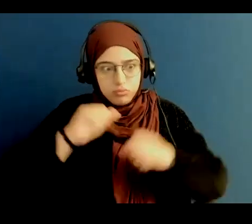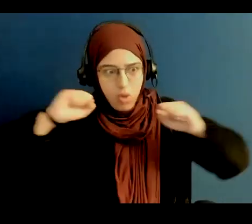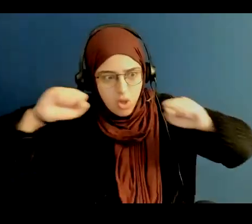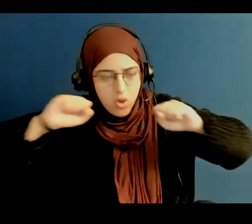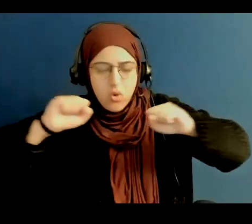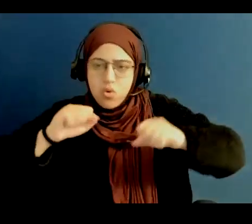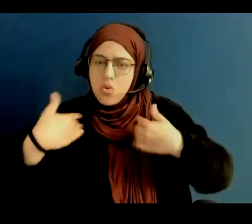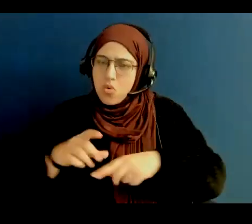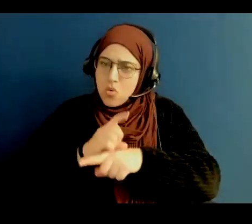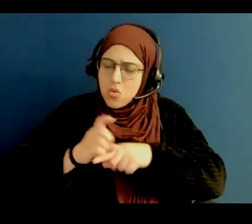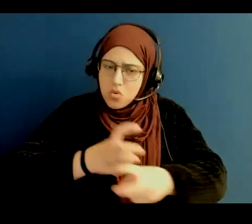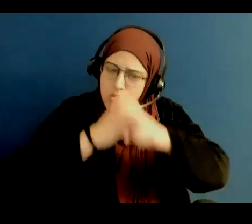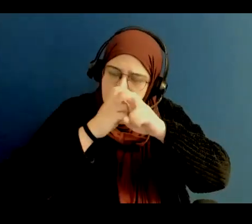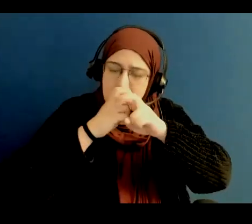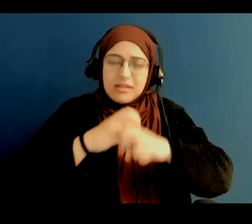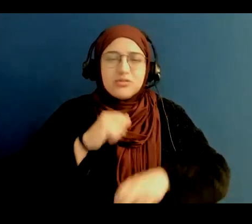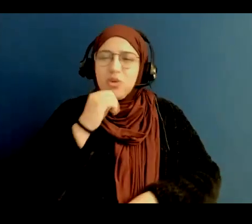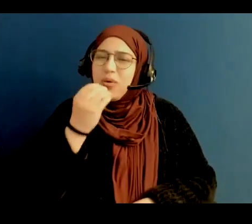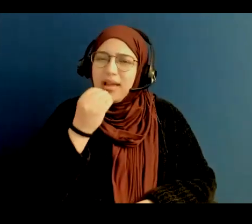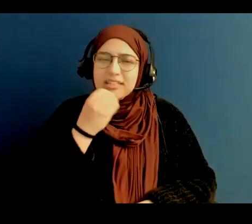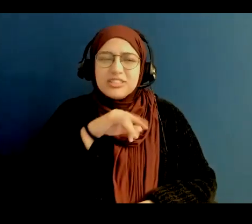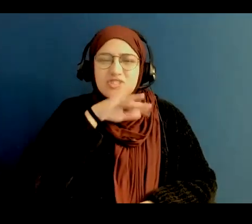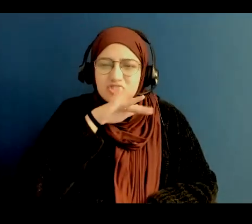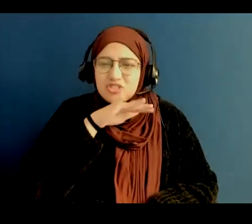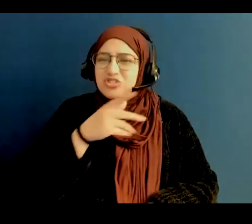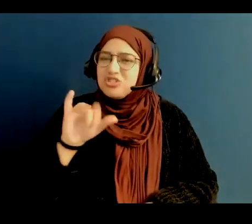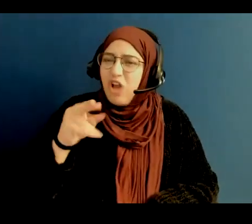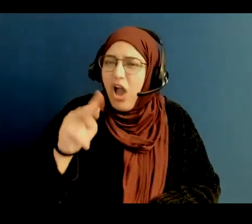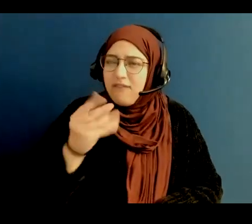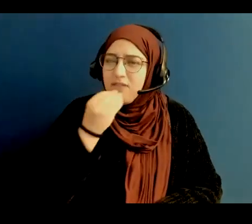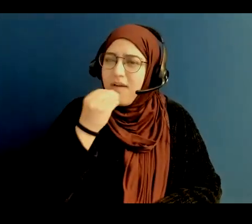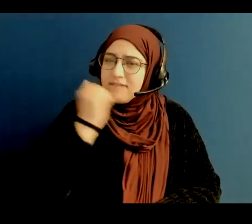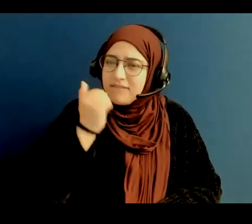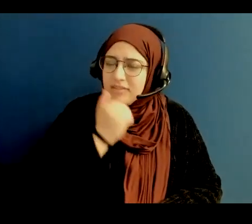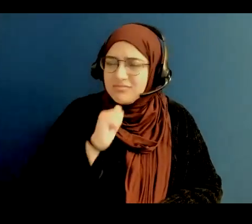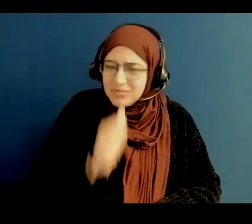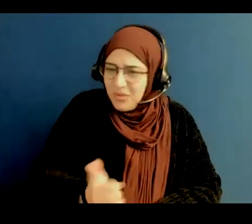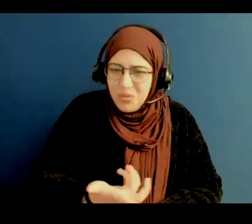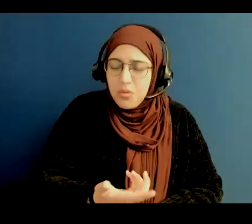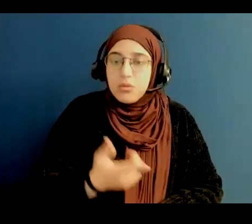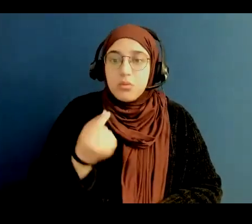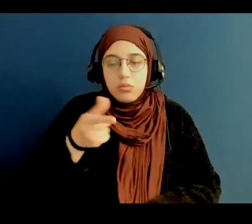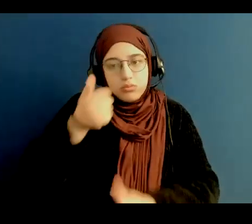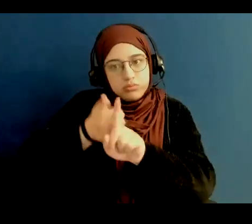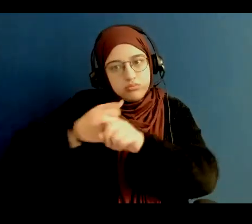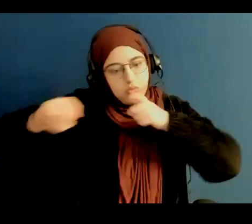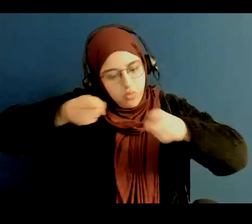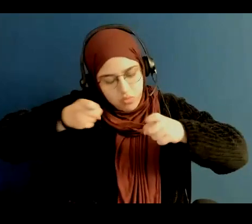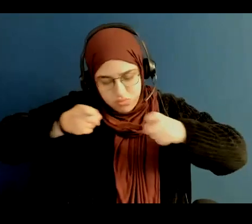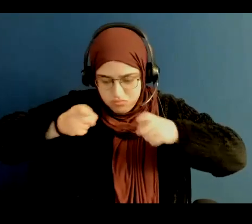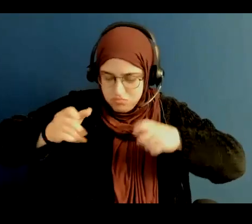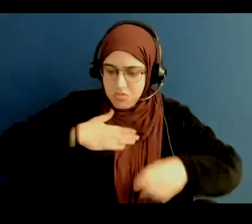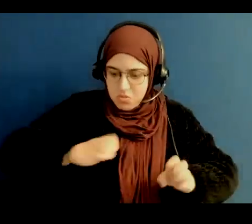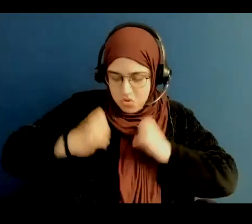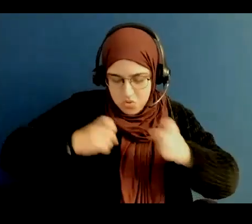eat rubbish, junk food outside every single day. So you control your emotions, you control yourself, you're building discipline.